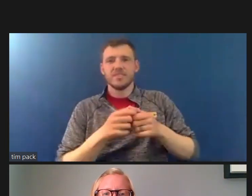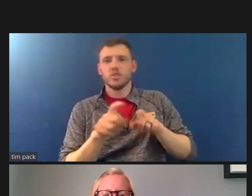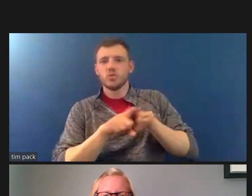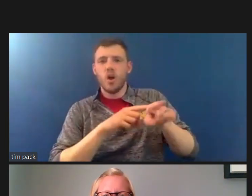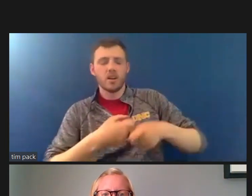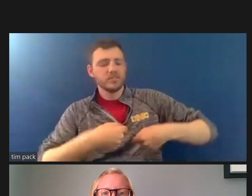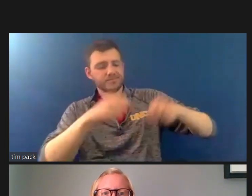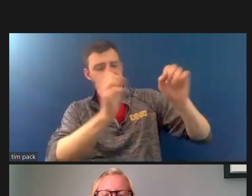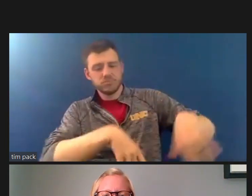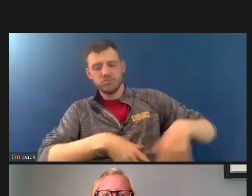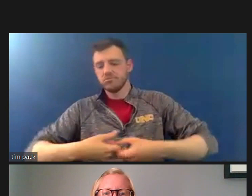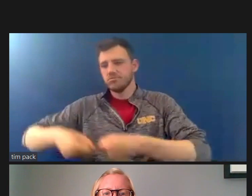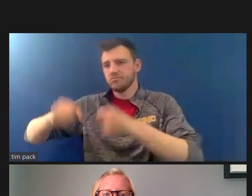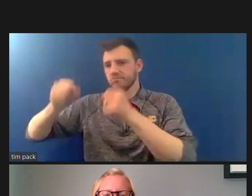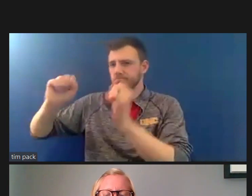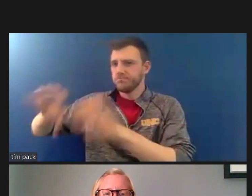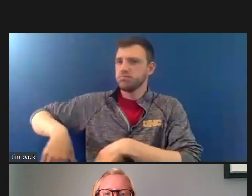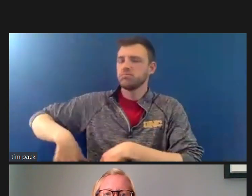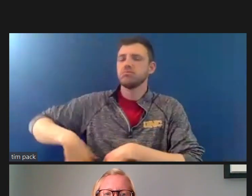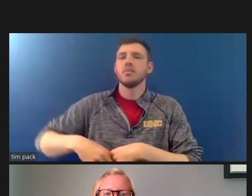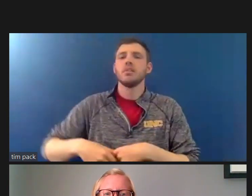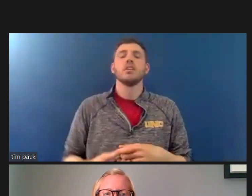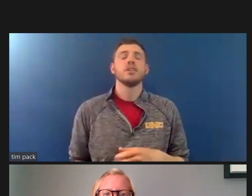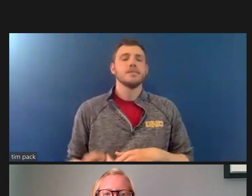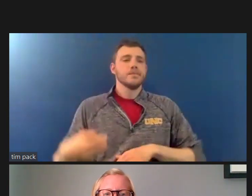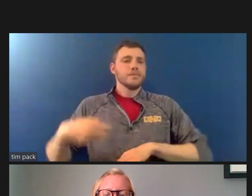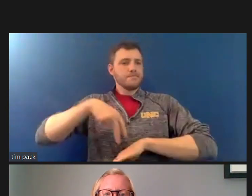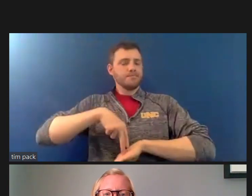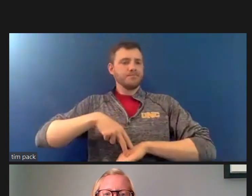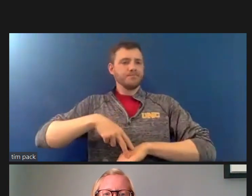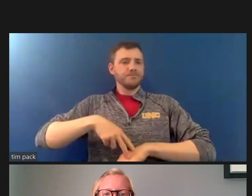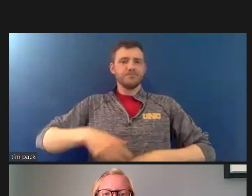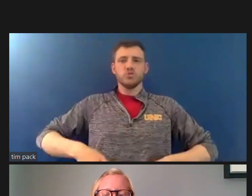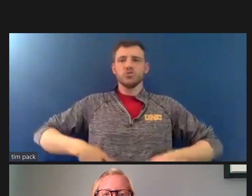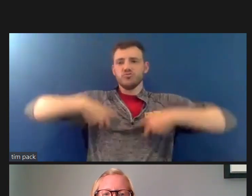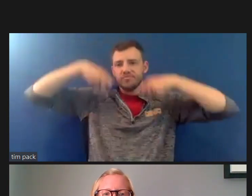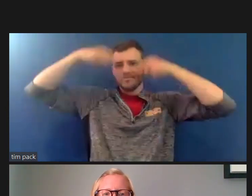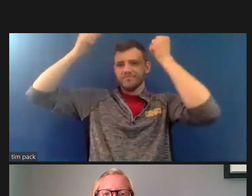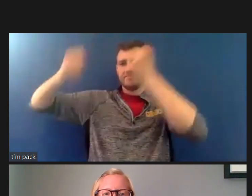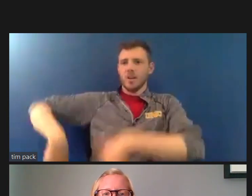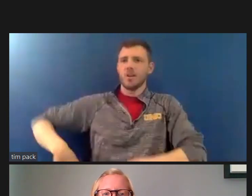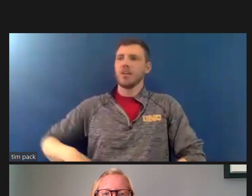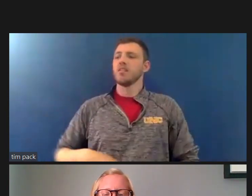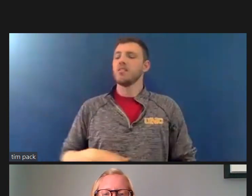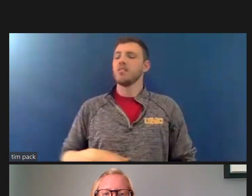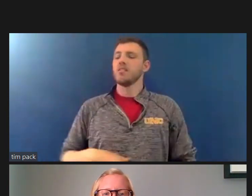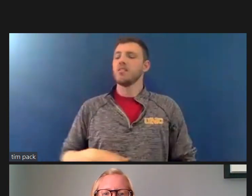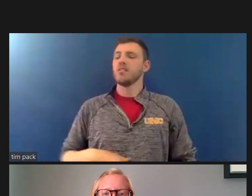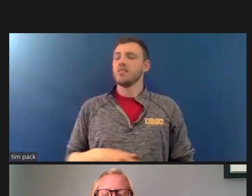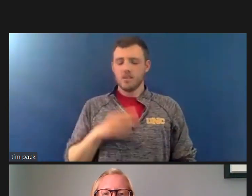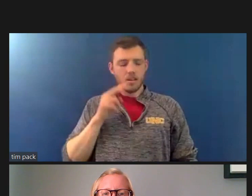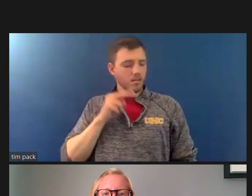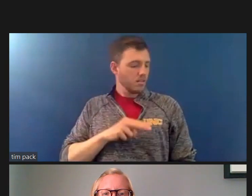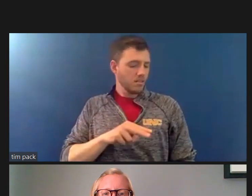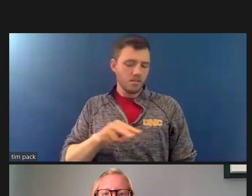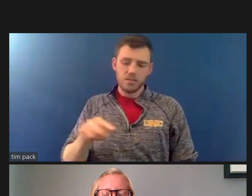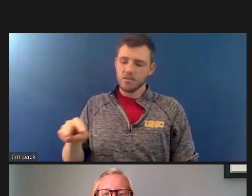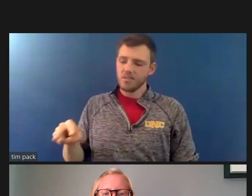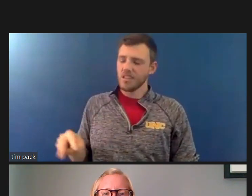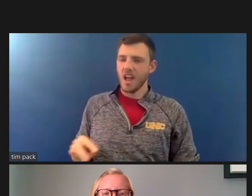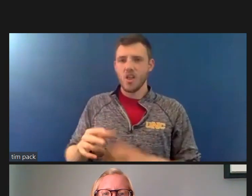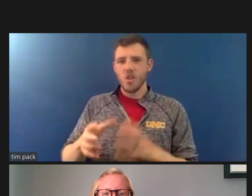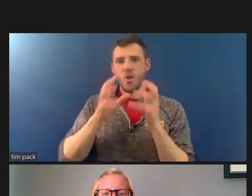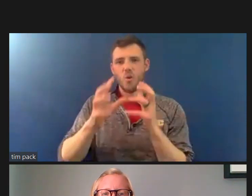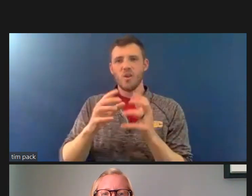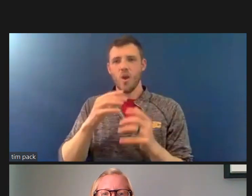he leapt back on the terrace, pulled off his shirt, and stood there among the skull-like coconuts with green shadows from